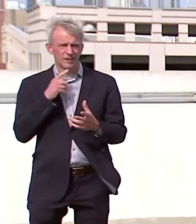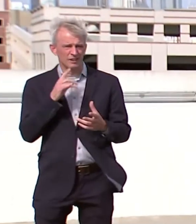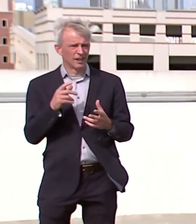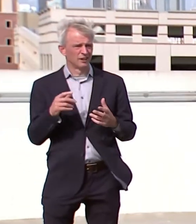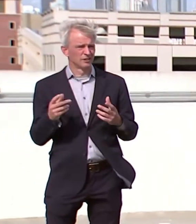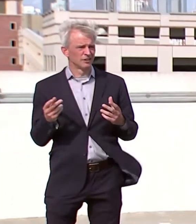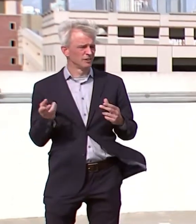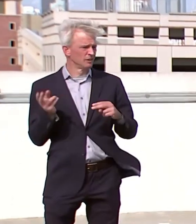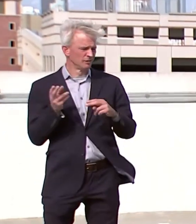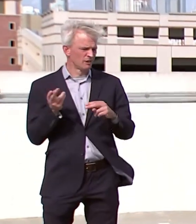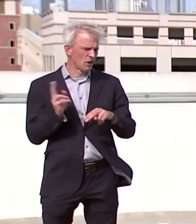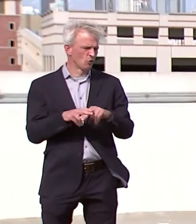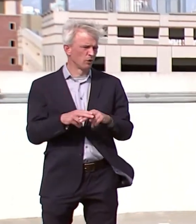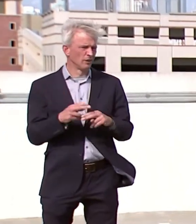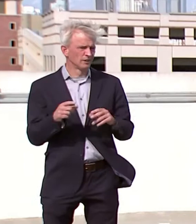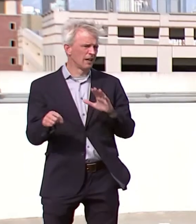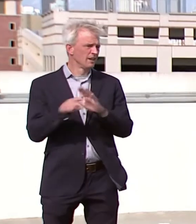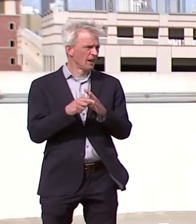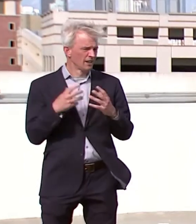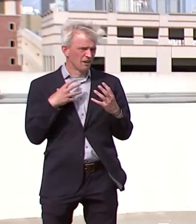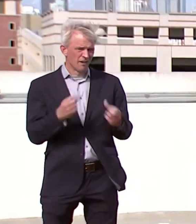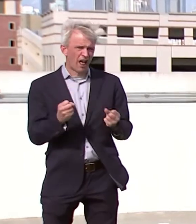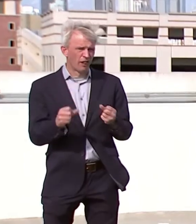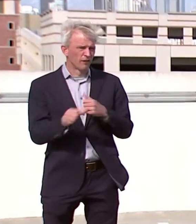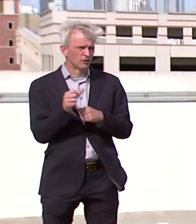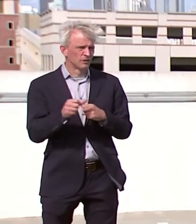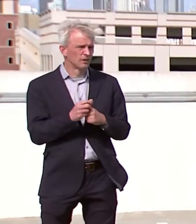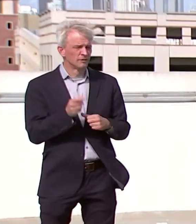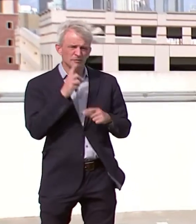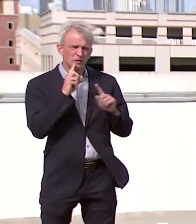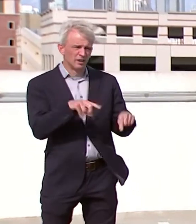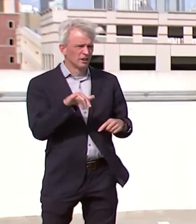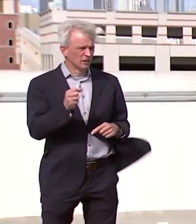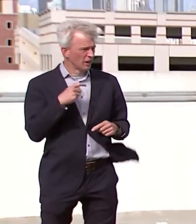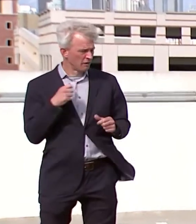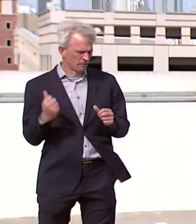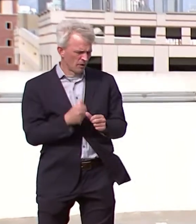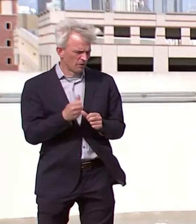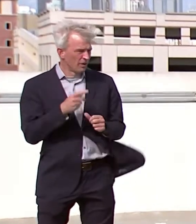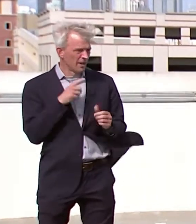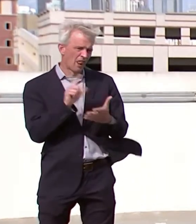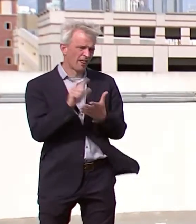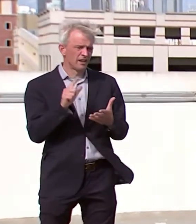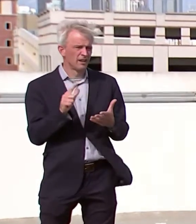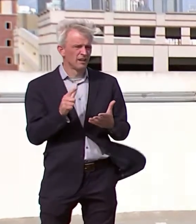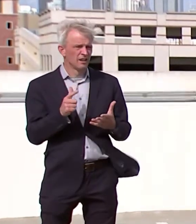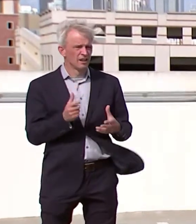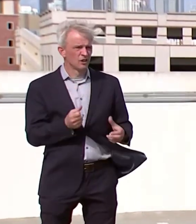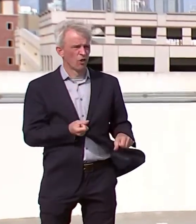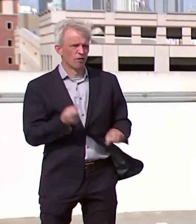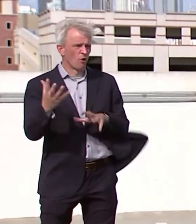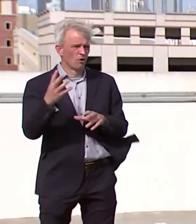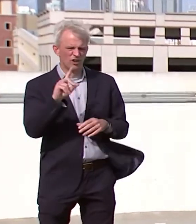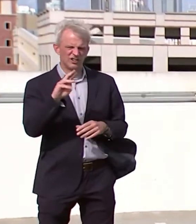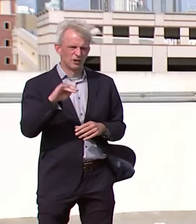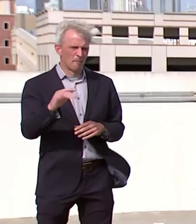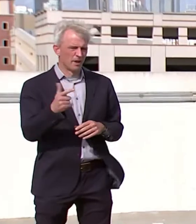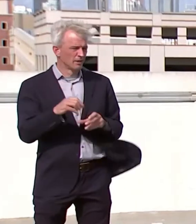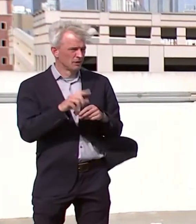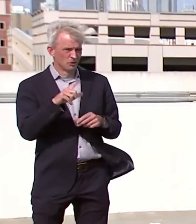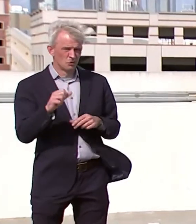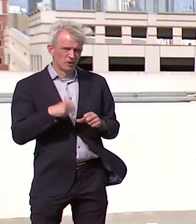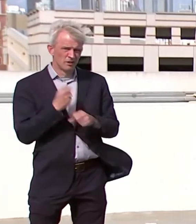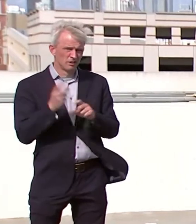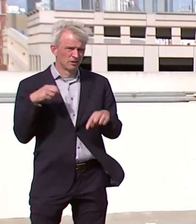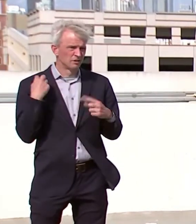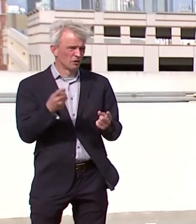know, I've been passionate about going after illegal dumping for 20 years, and there's no question during the pandemic that we saw that explode, not only because some people were working at